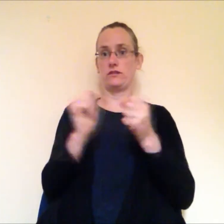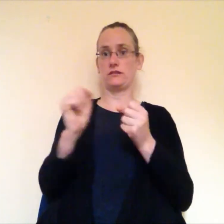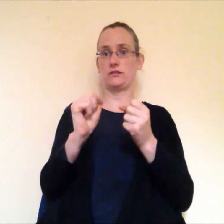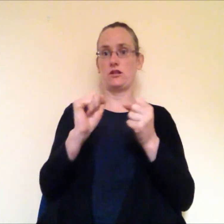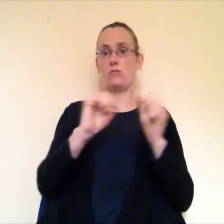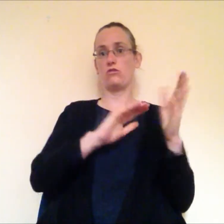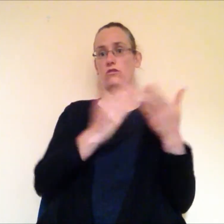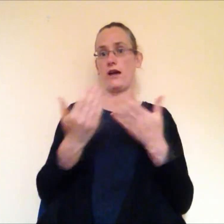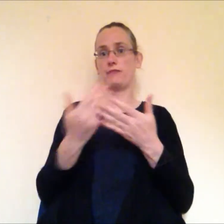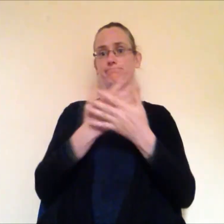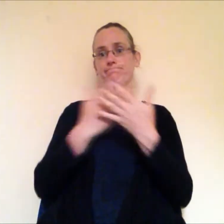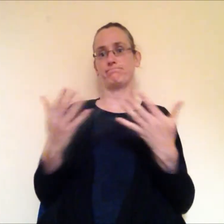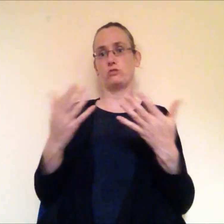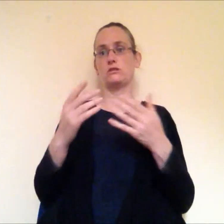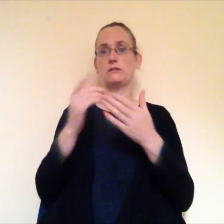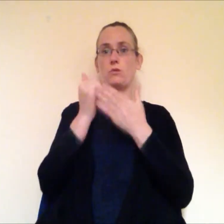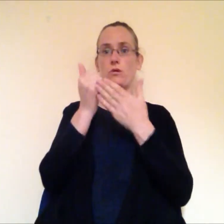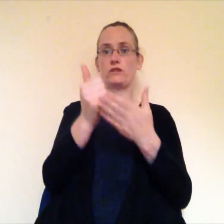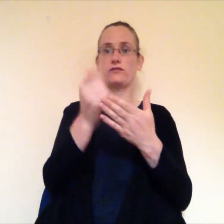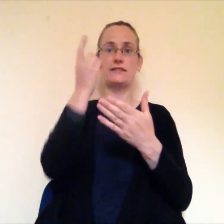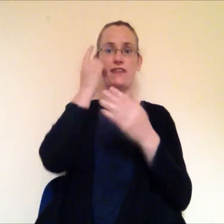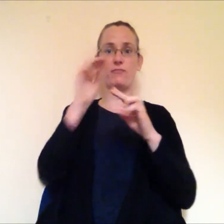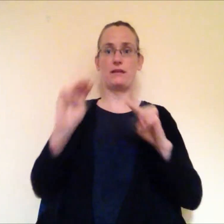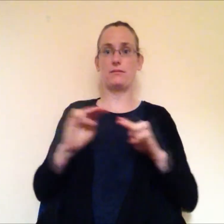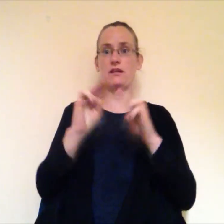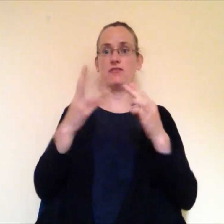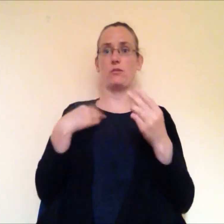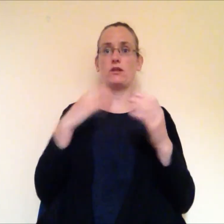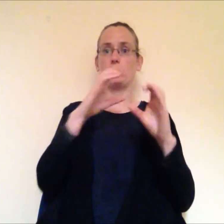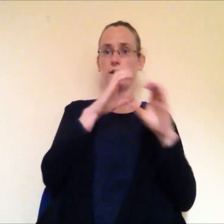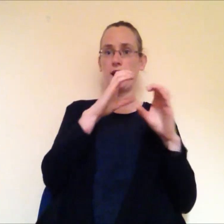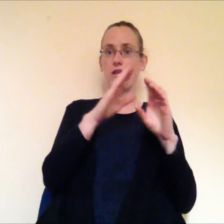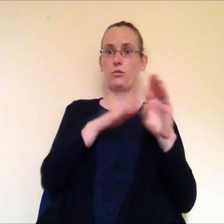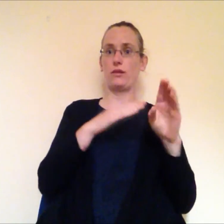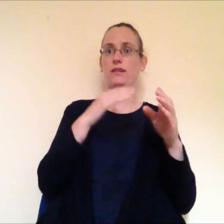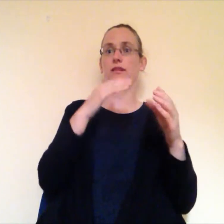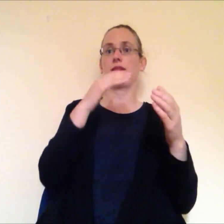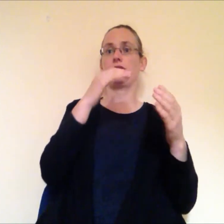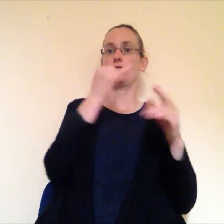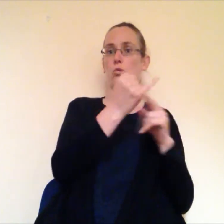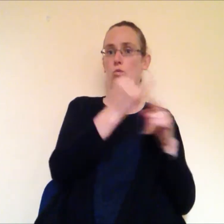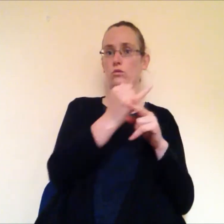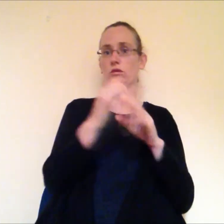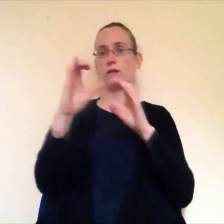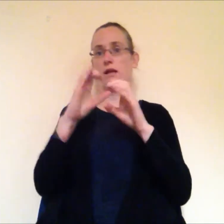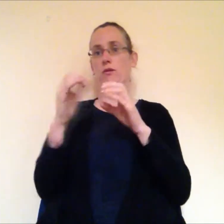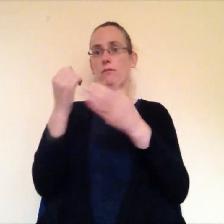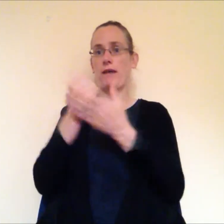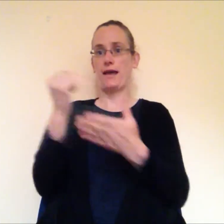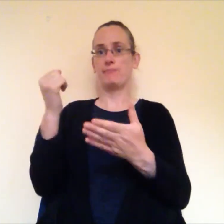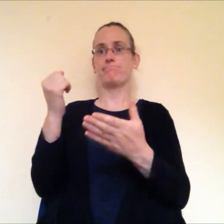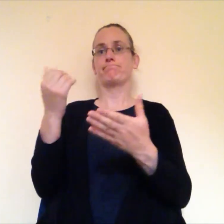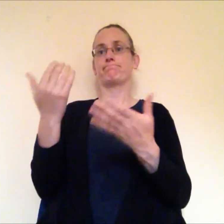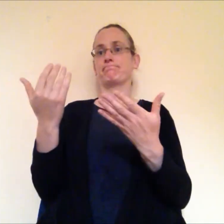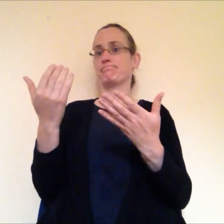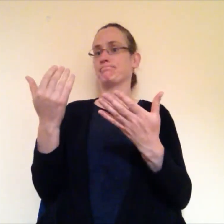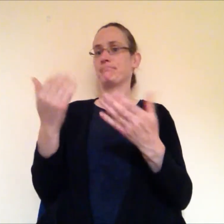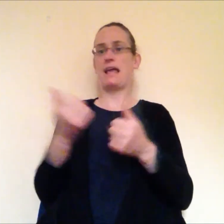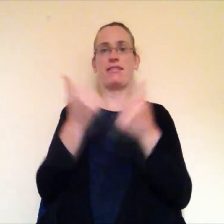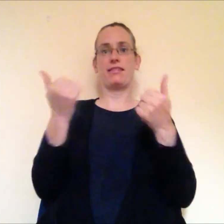if a deaf person wants to access support to contact schools, to contact banks, pretty much anything that you want to